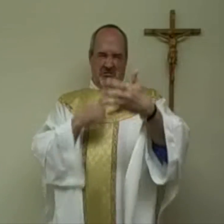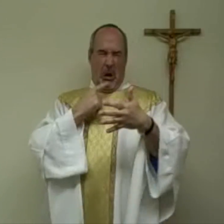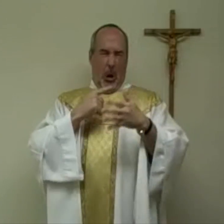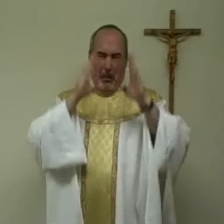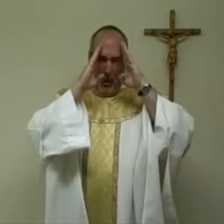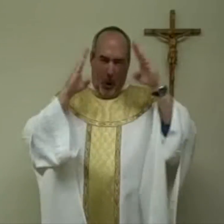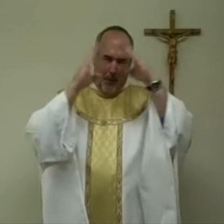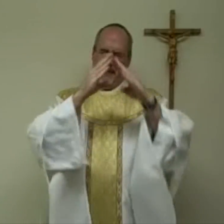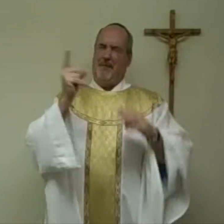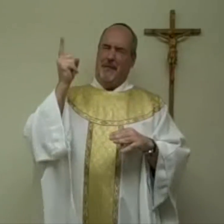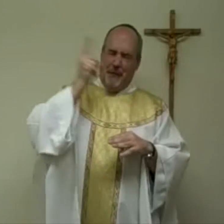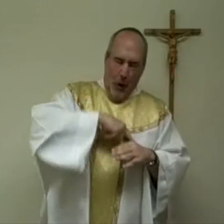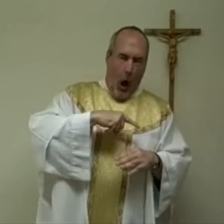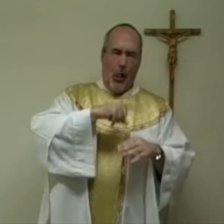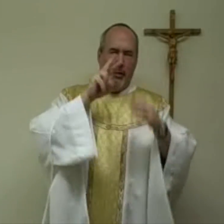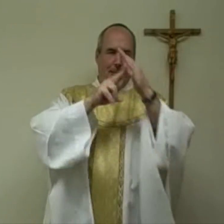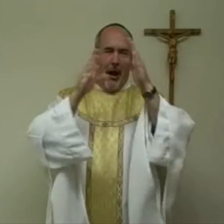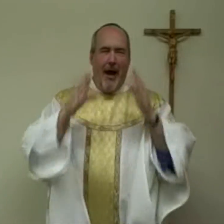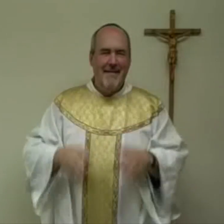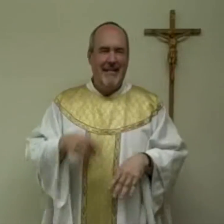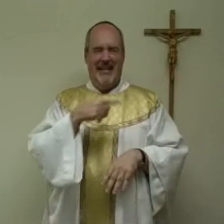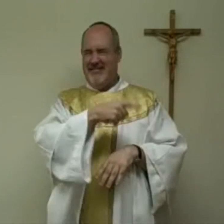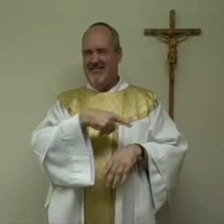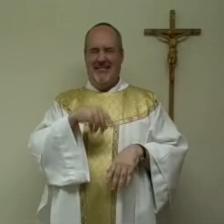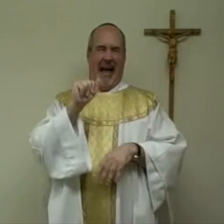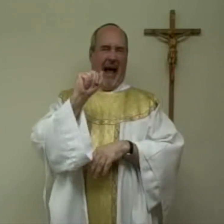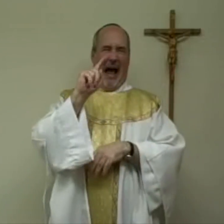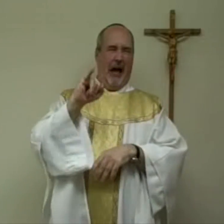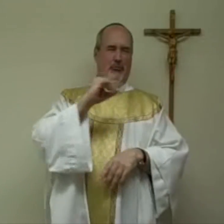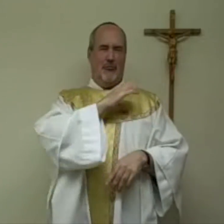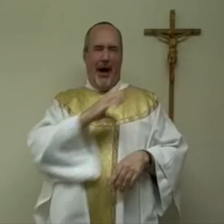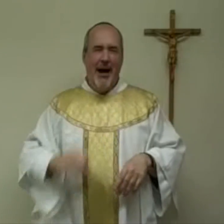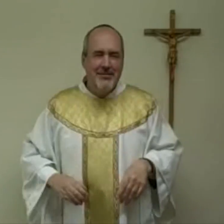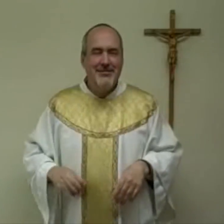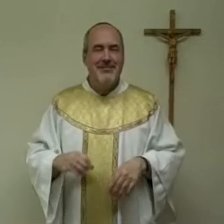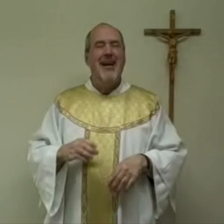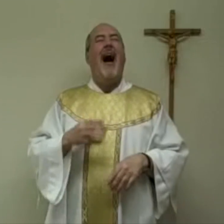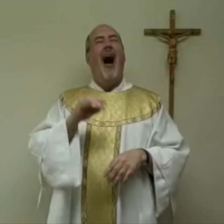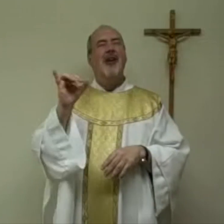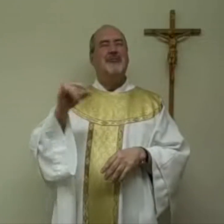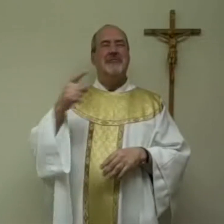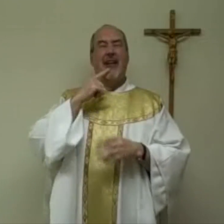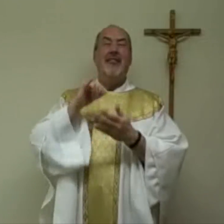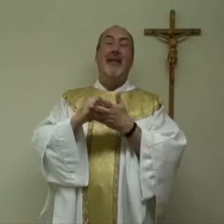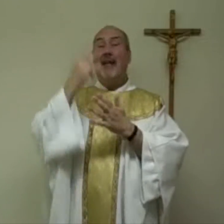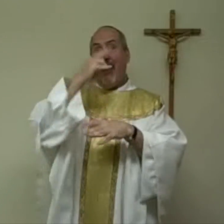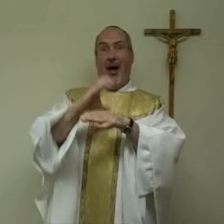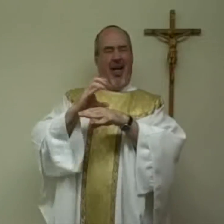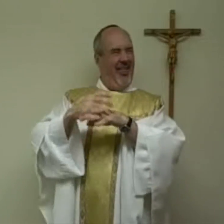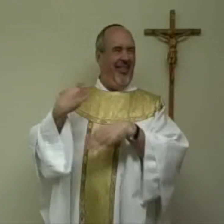Catholic Church and say all kinds of bad things about them, like the Pope is a false prophet and that he's the